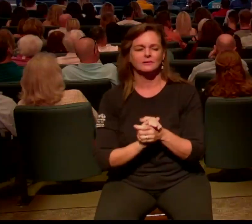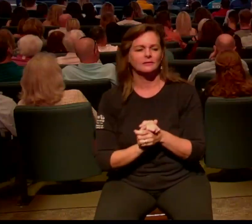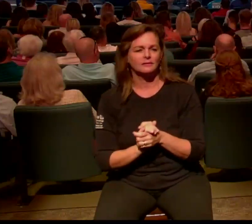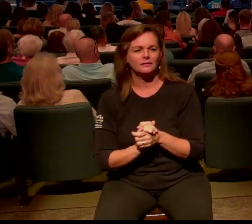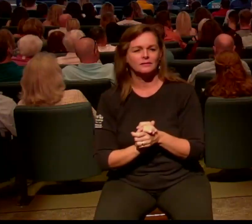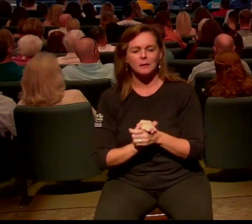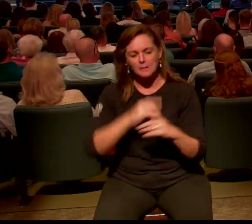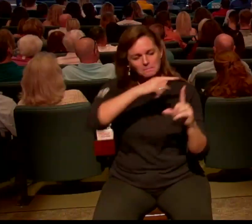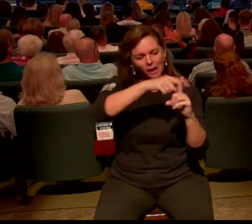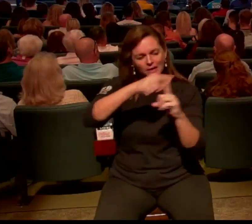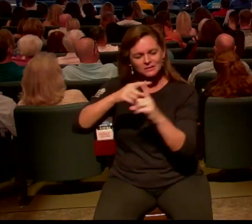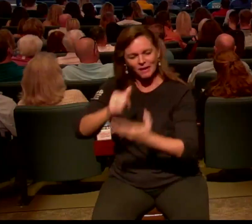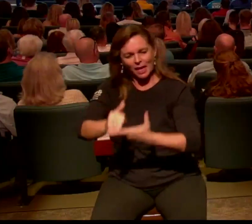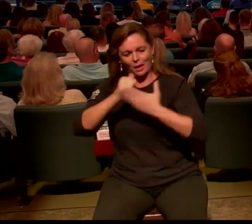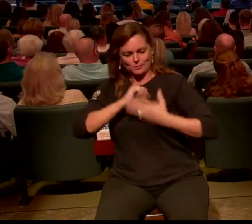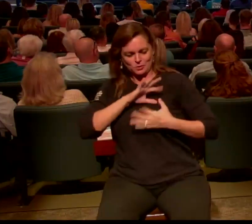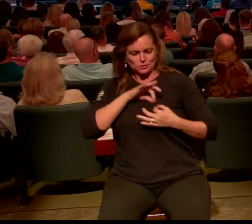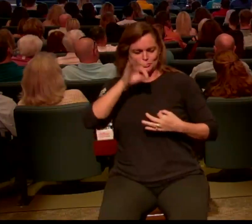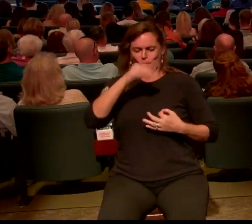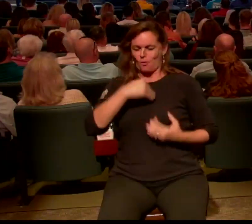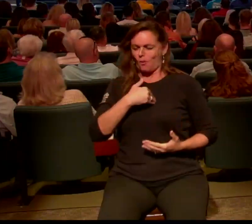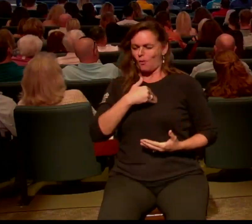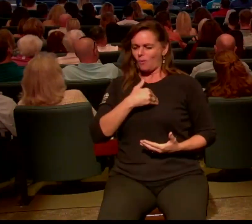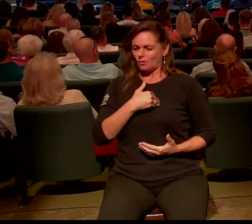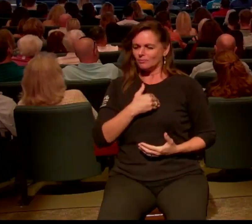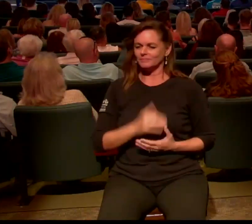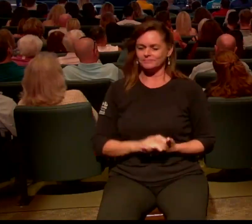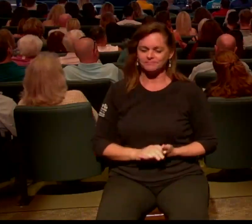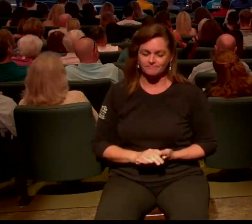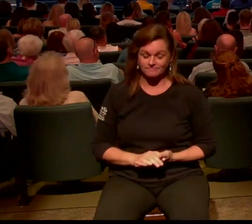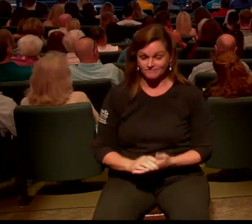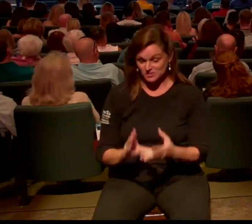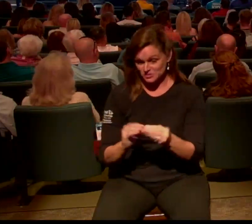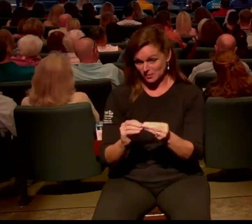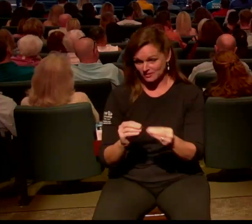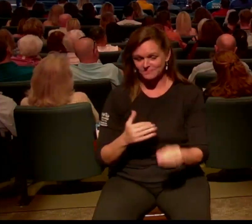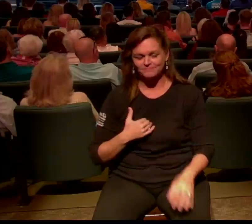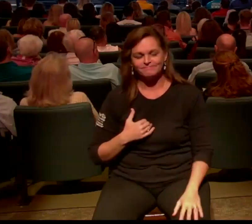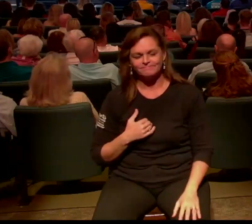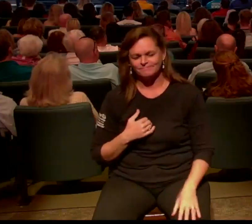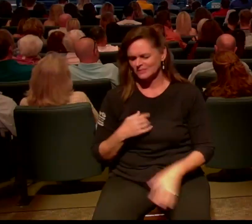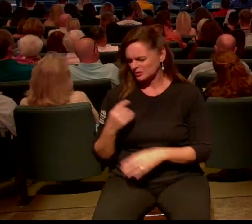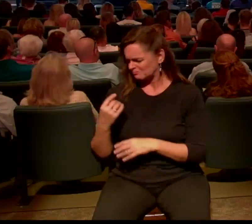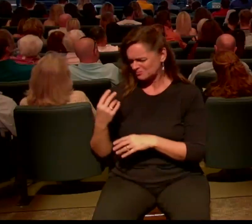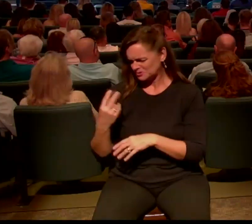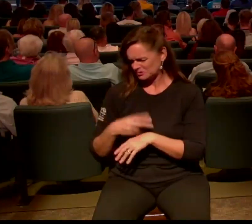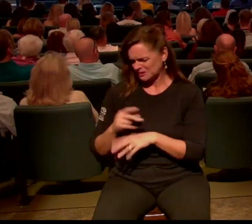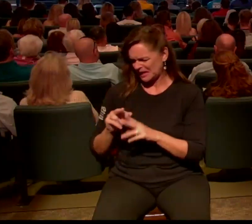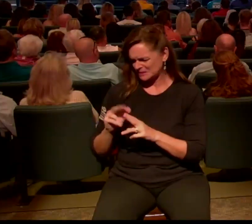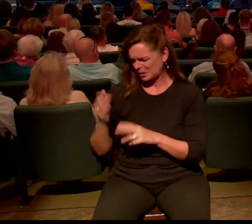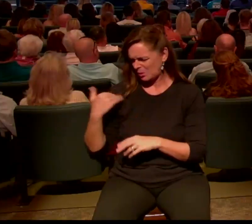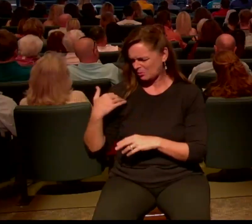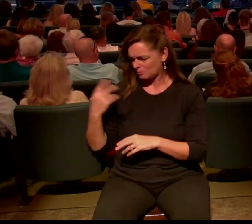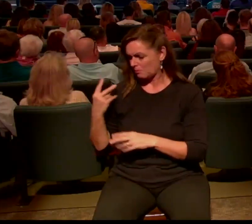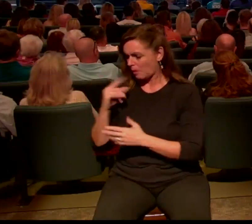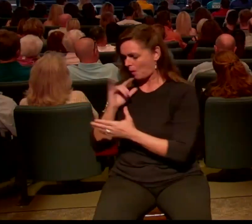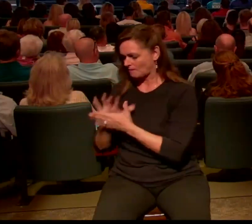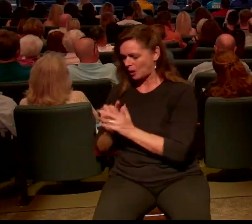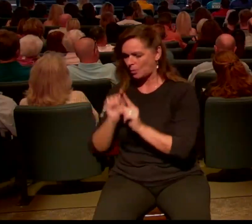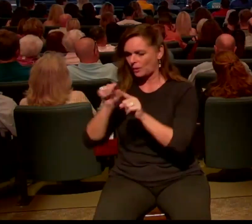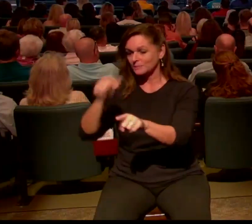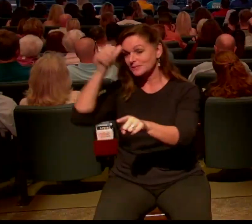that. Just a couple of days ago, Margaret and I were up to see Dad, and in fact, I asked